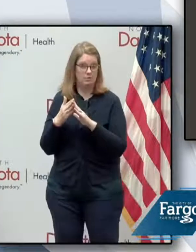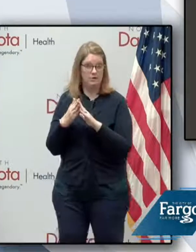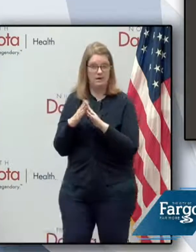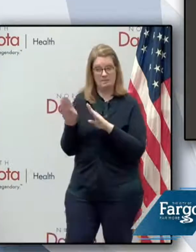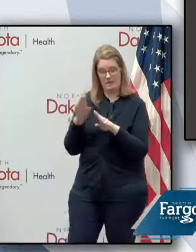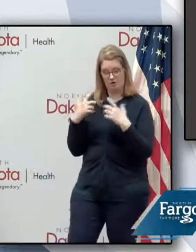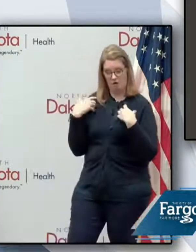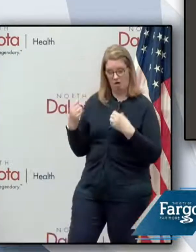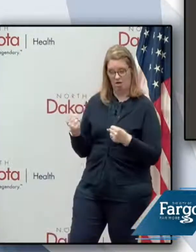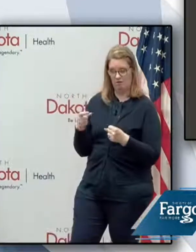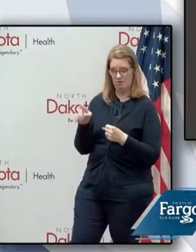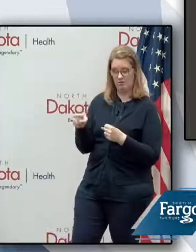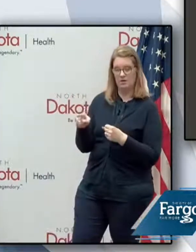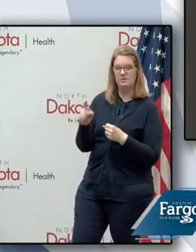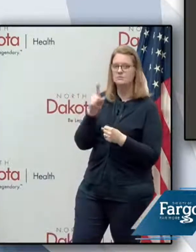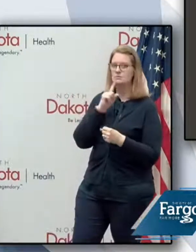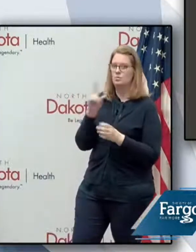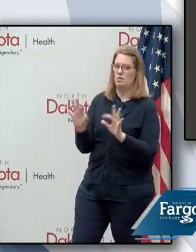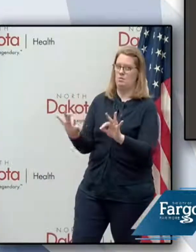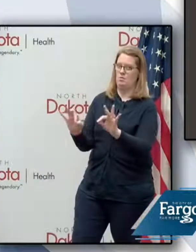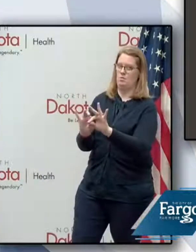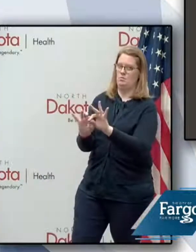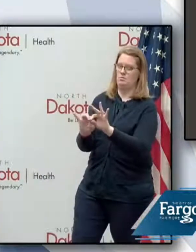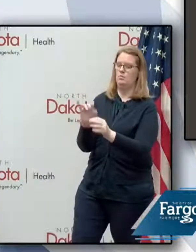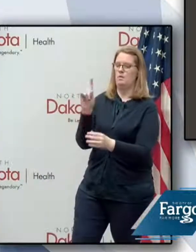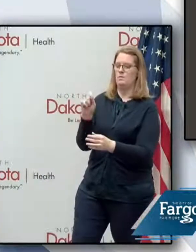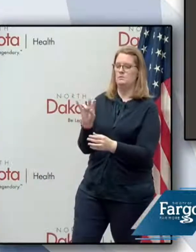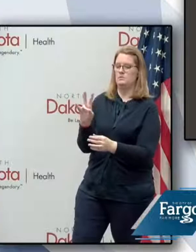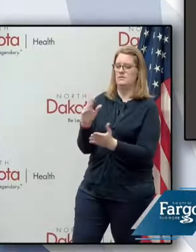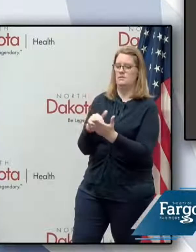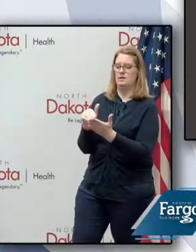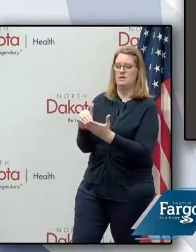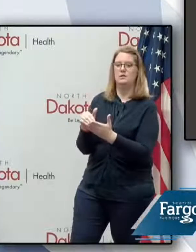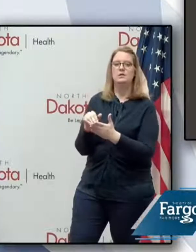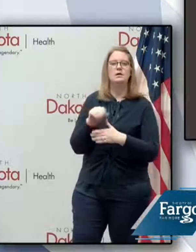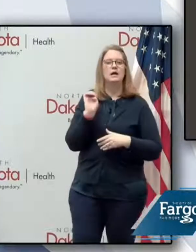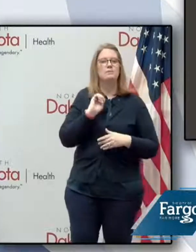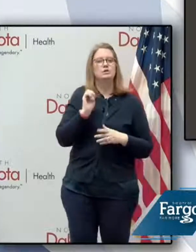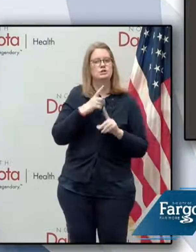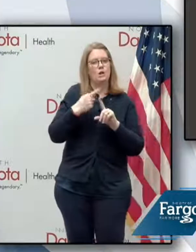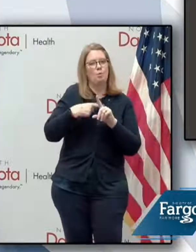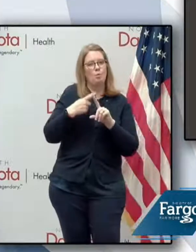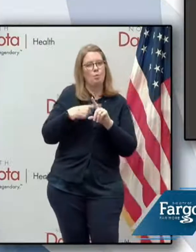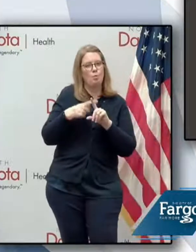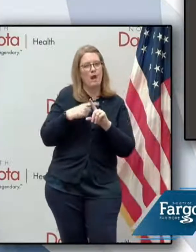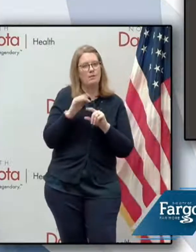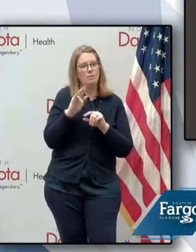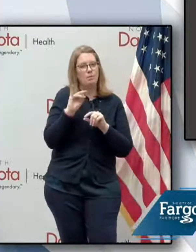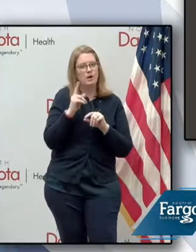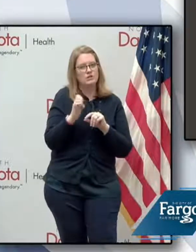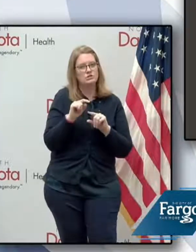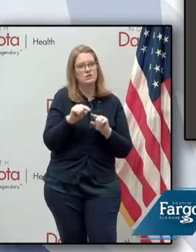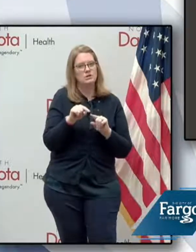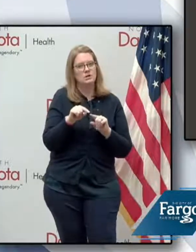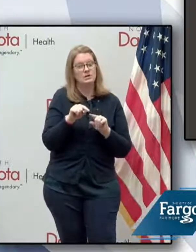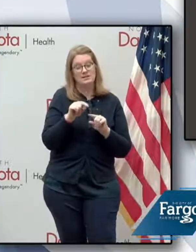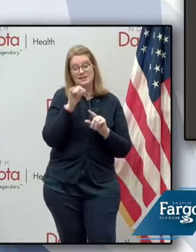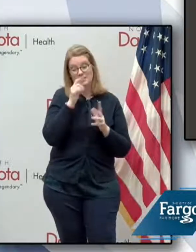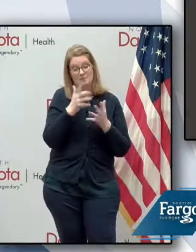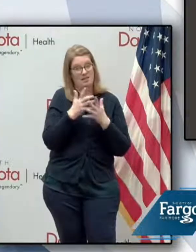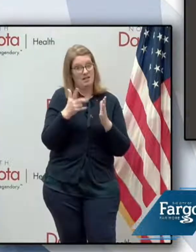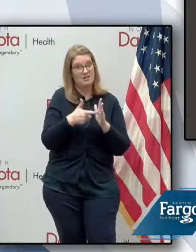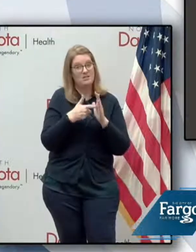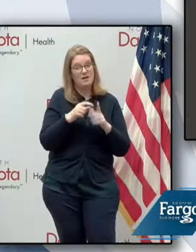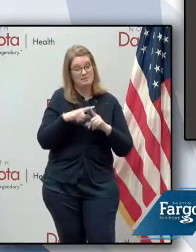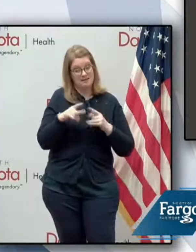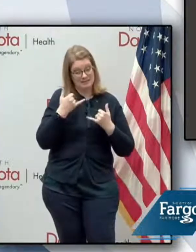services, critically important right now, $1.7 million. The emergency rent bridge program, which thankfully there has not been much demand for, but we